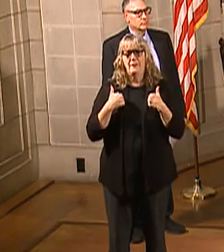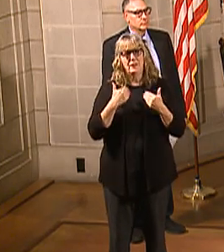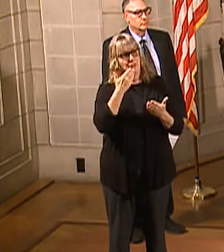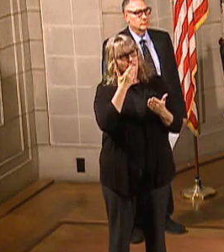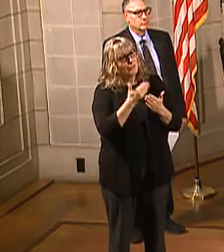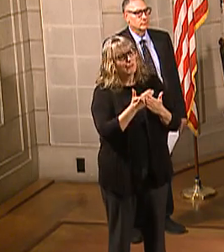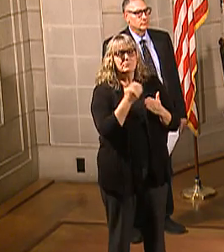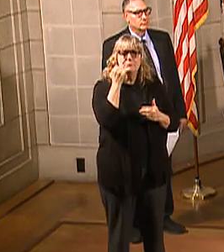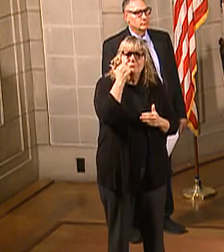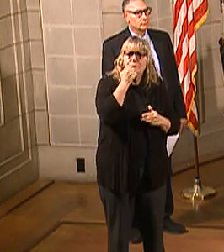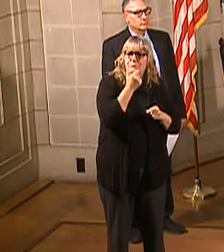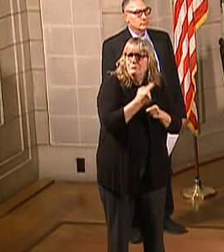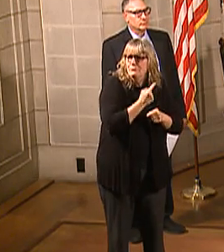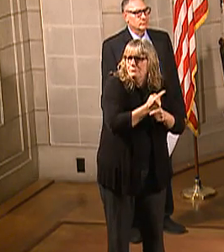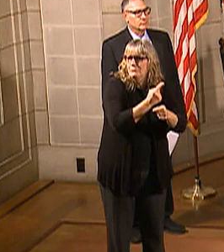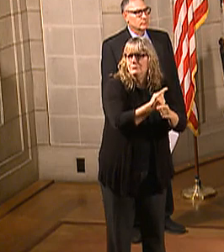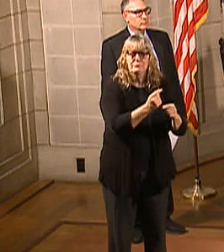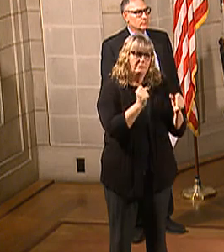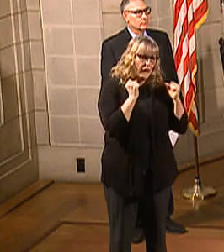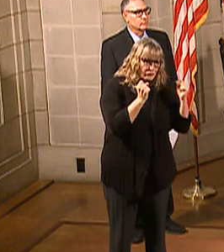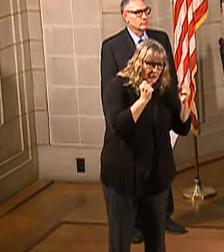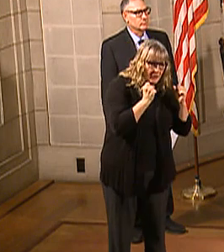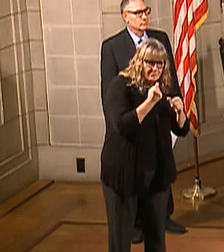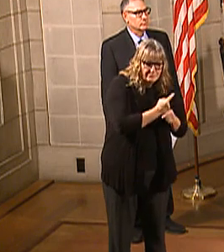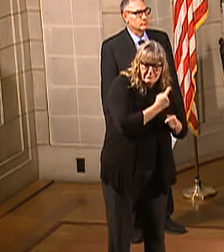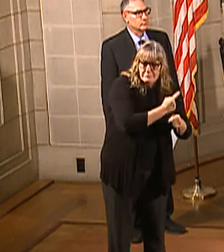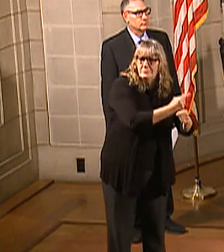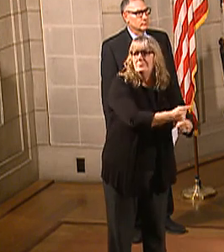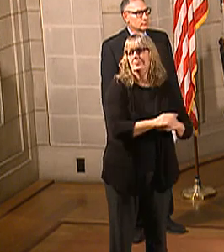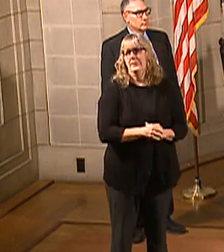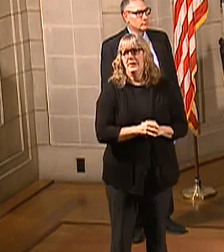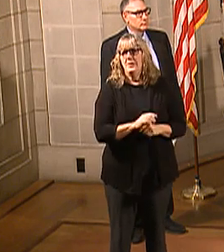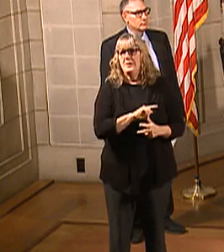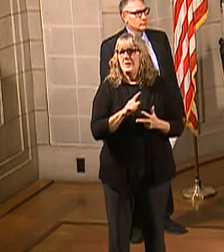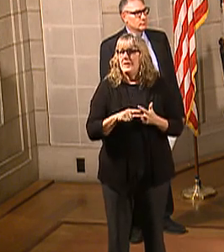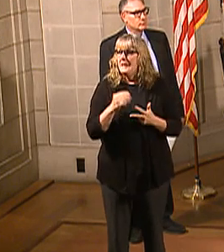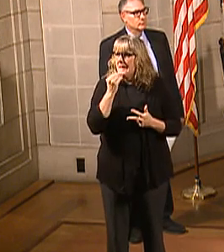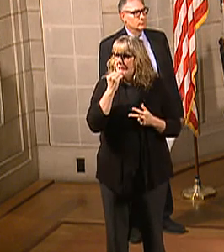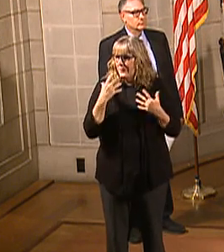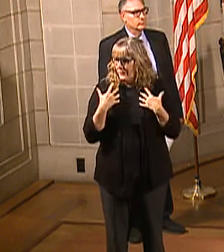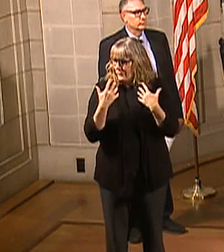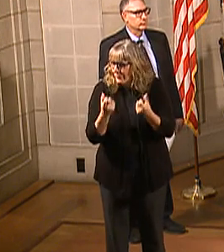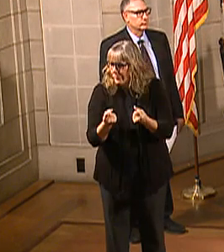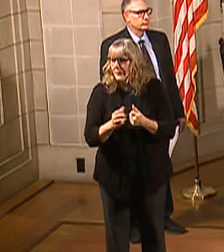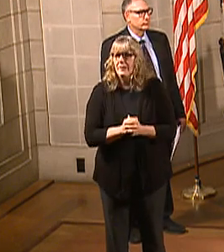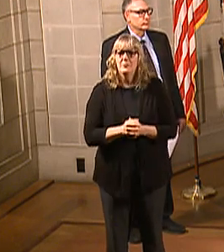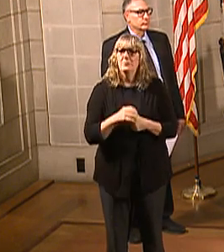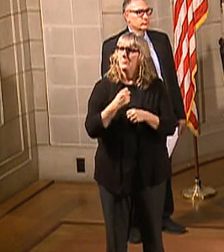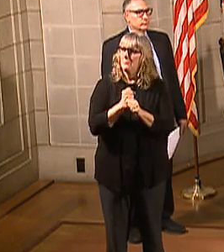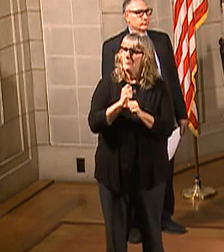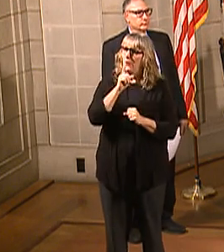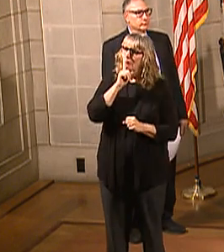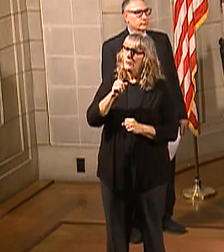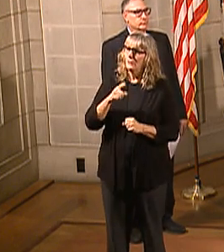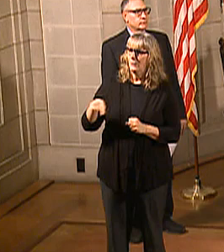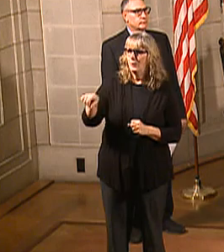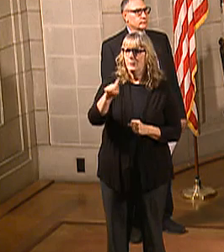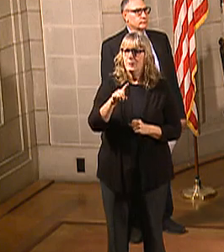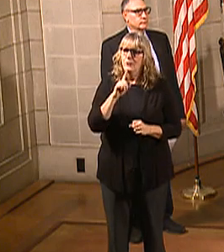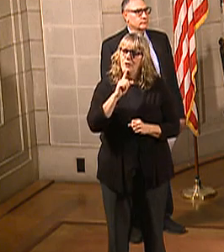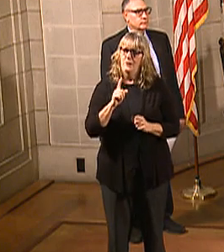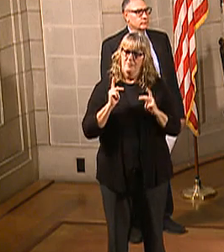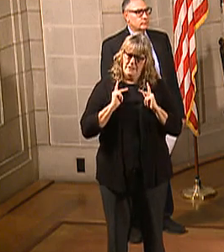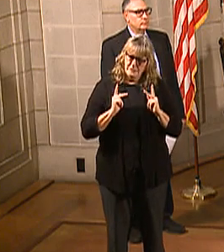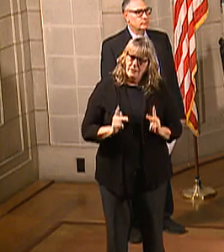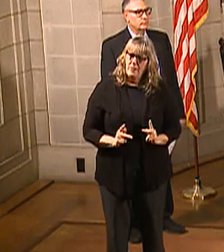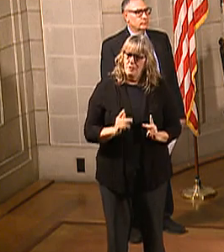a routine where they are exercising regularly, where they are eating healthy, and making sure that they are in